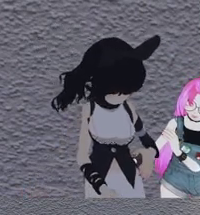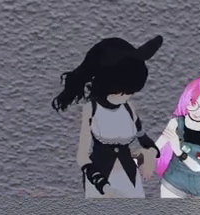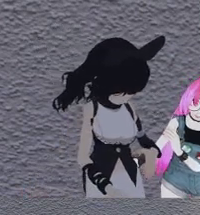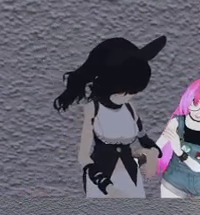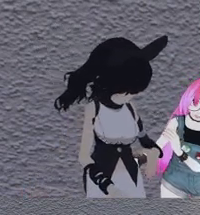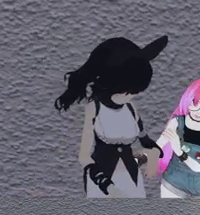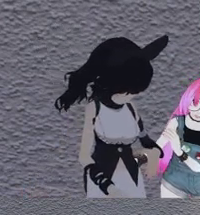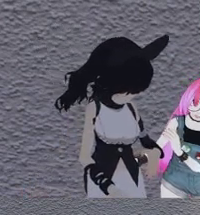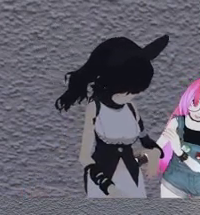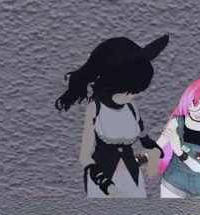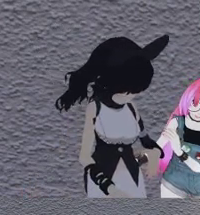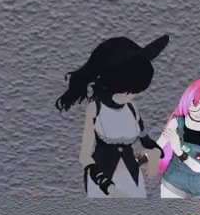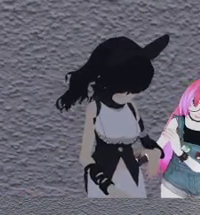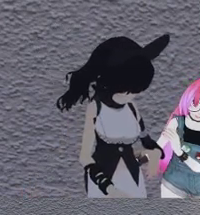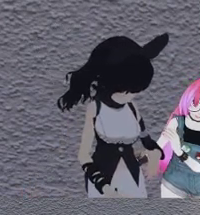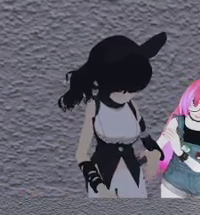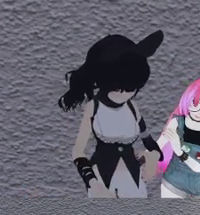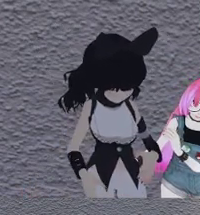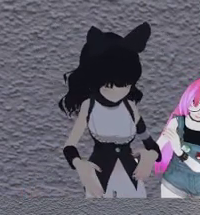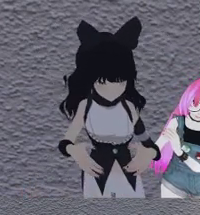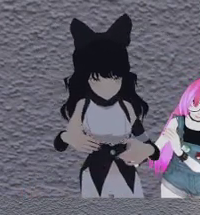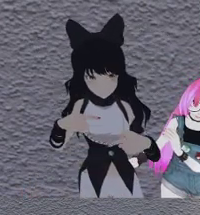I think these were the ones he was telling me about.